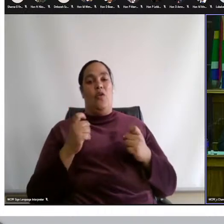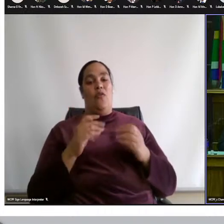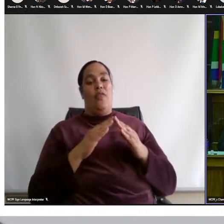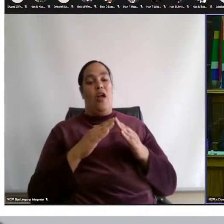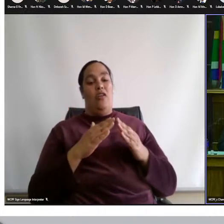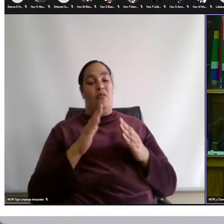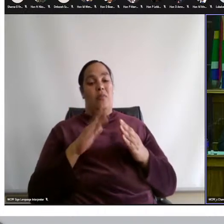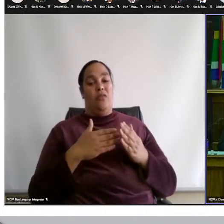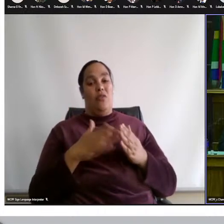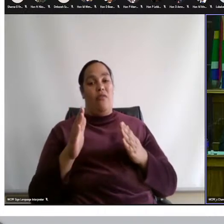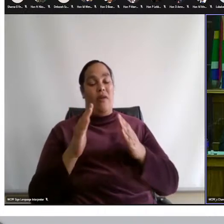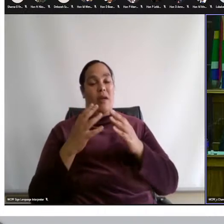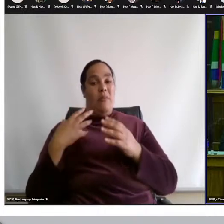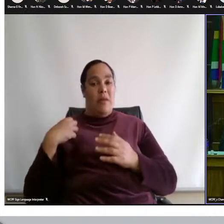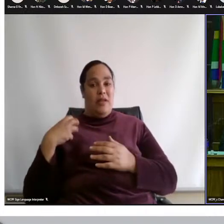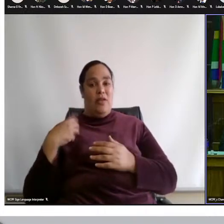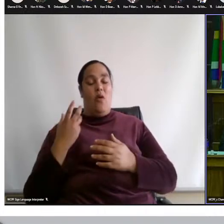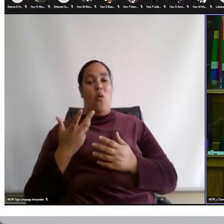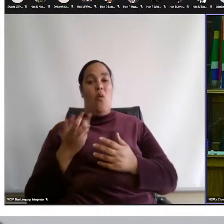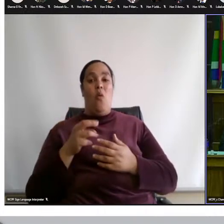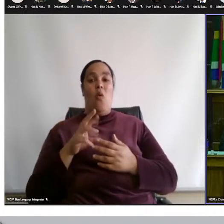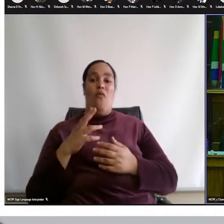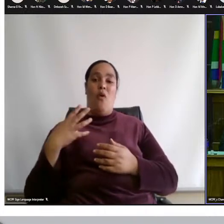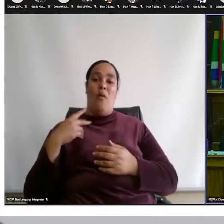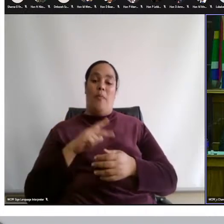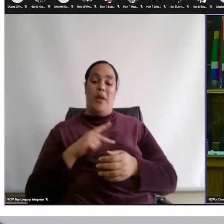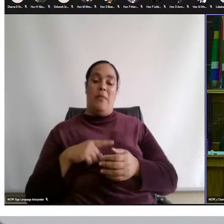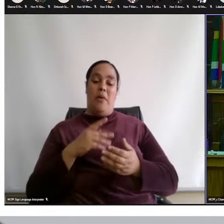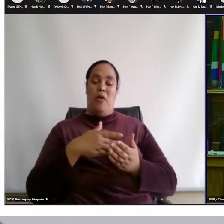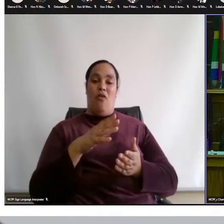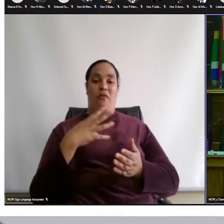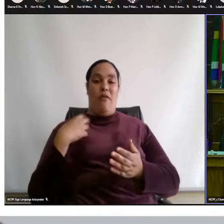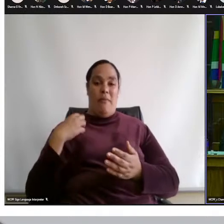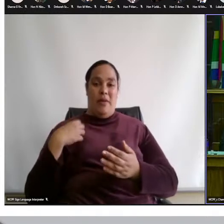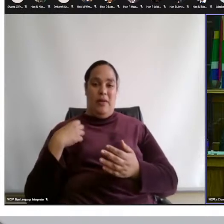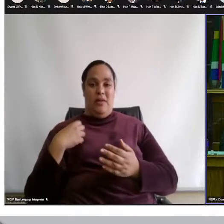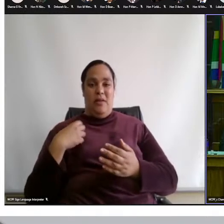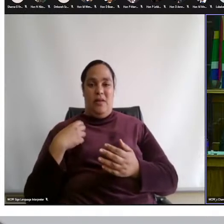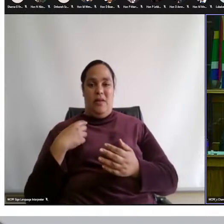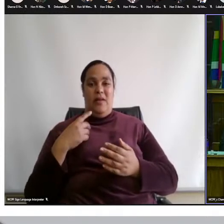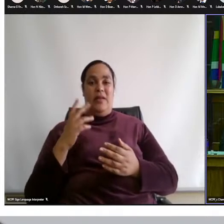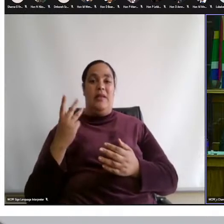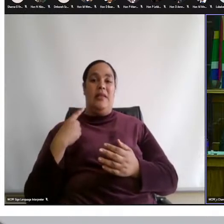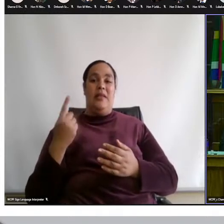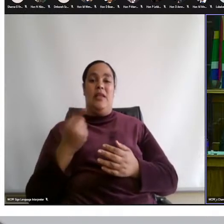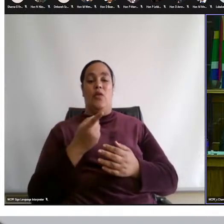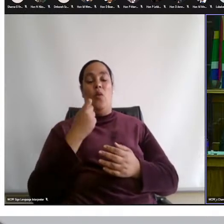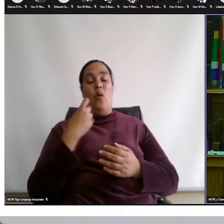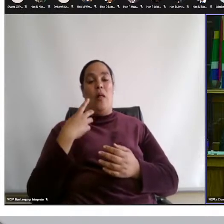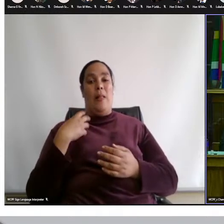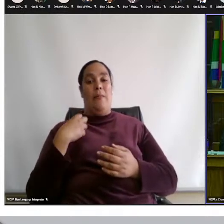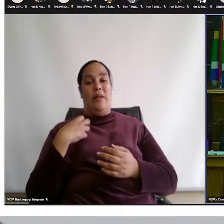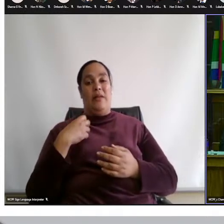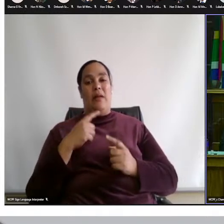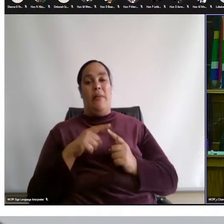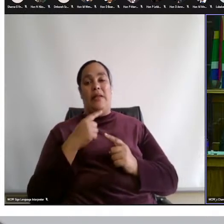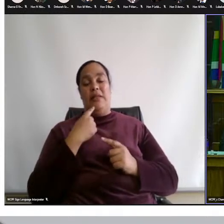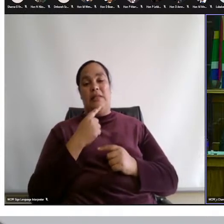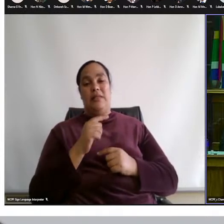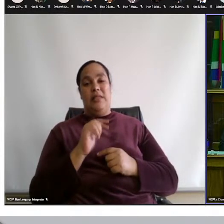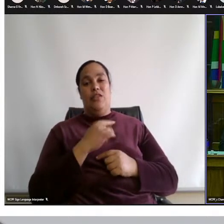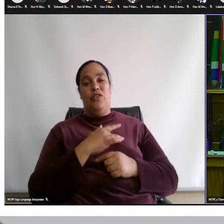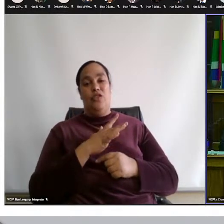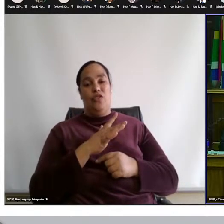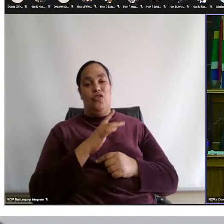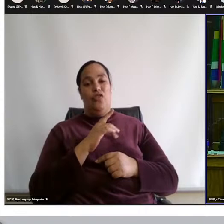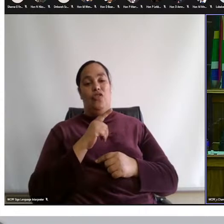minister or for the Premier to remove the minister, nor did he call the minister anything other than referring to what